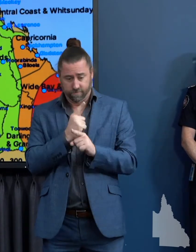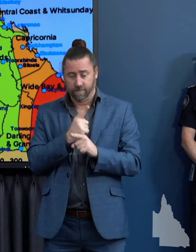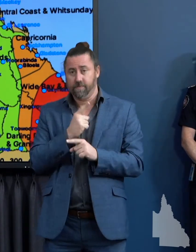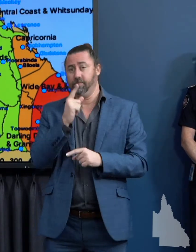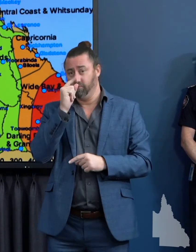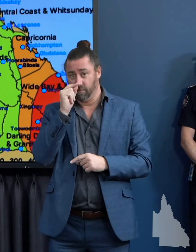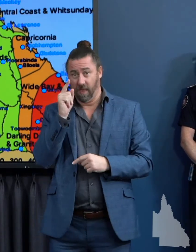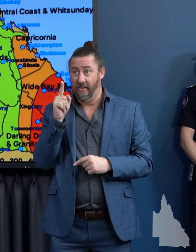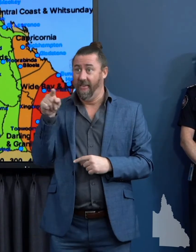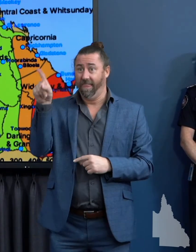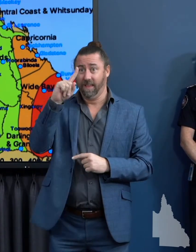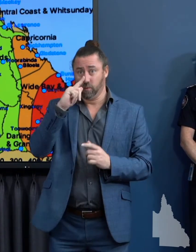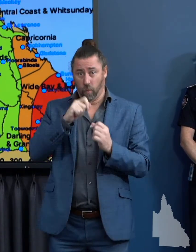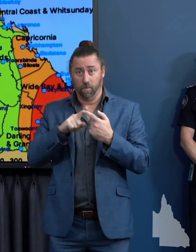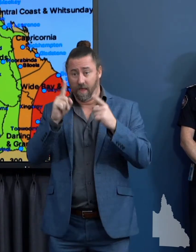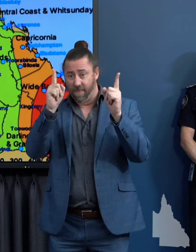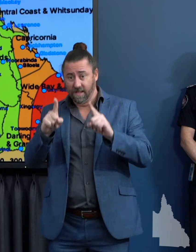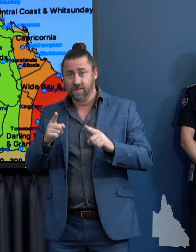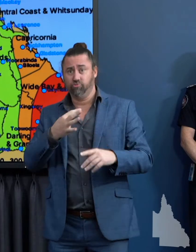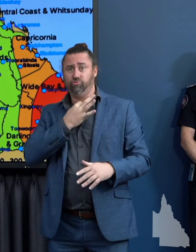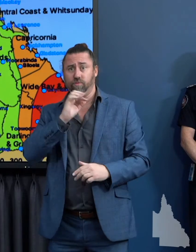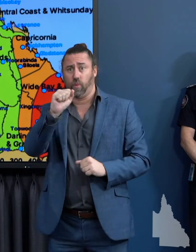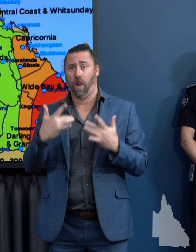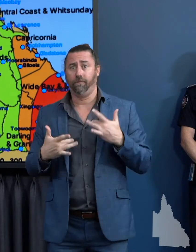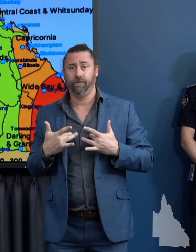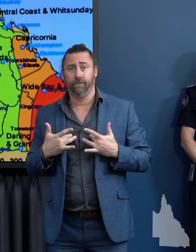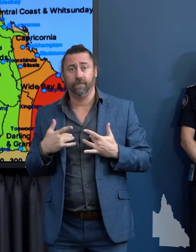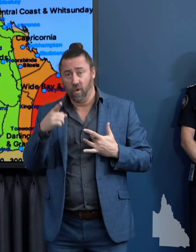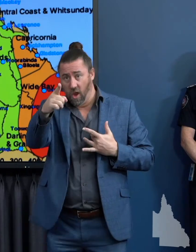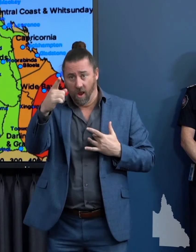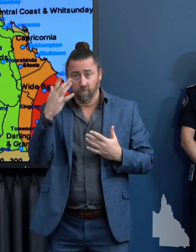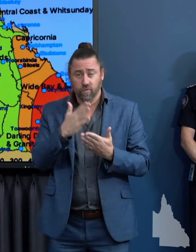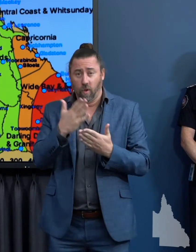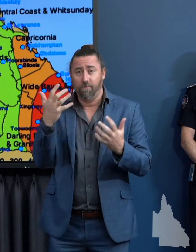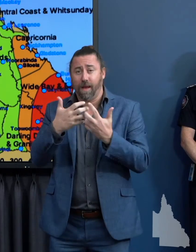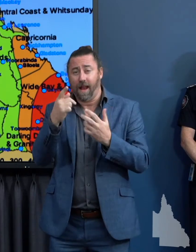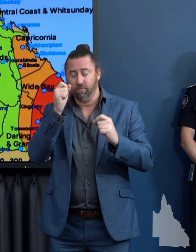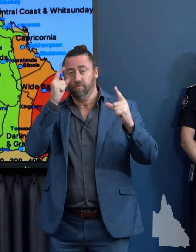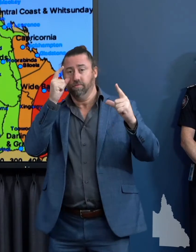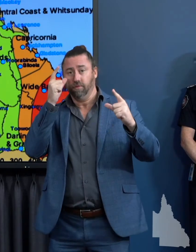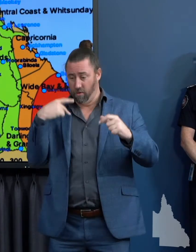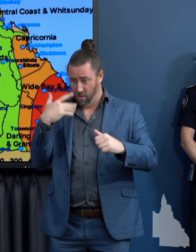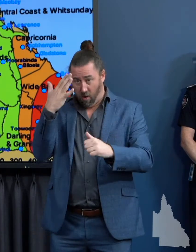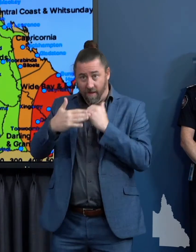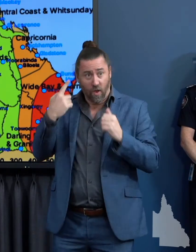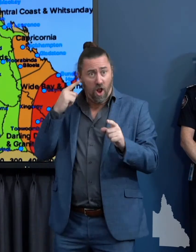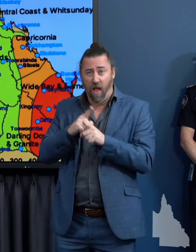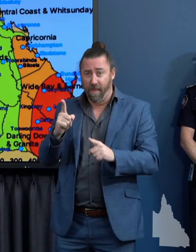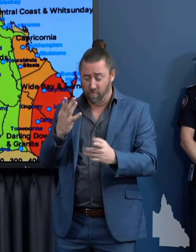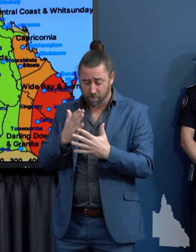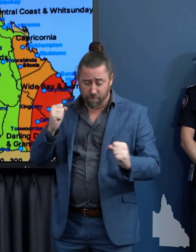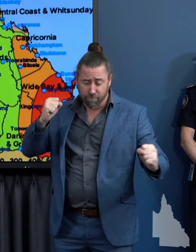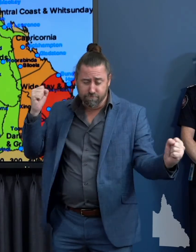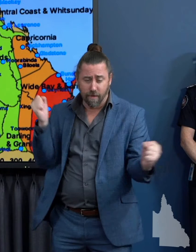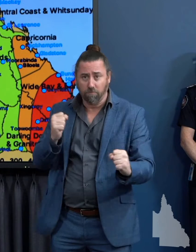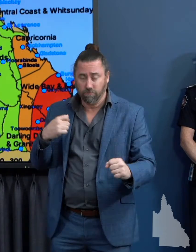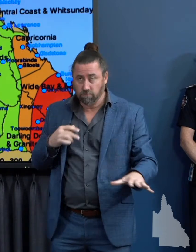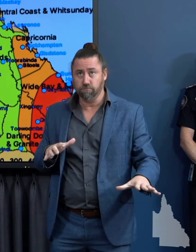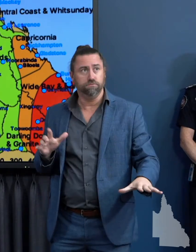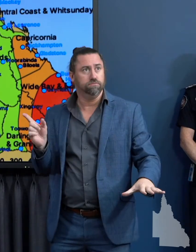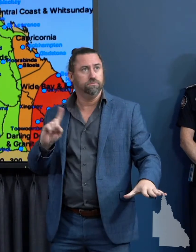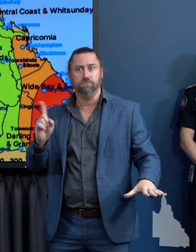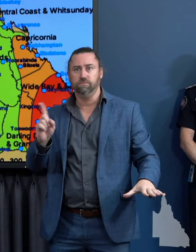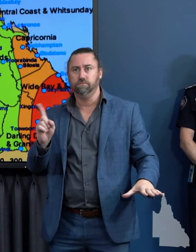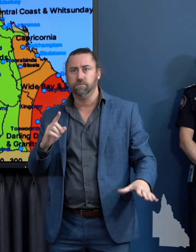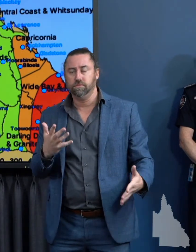be life-threatening thunderstorms. Anyone who woke up to it this morning, I haven't heard the likes of it before, and it's going to be continuous for the